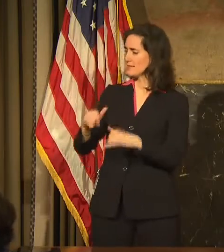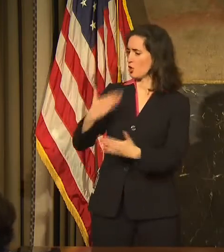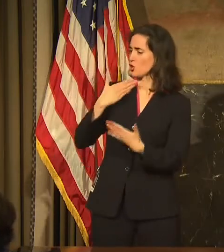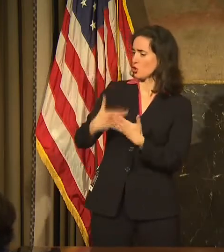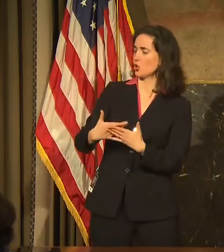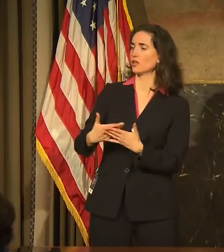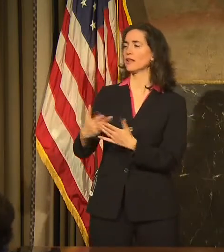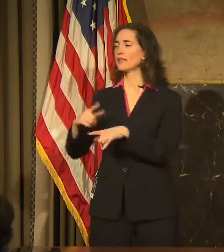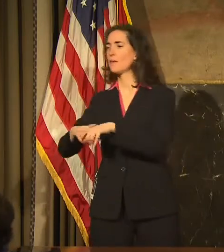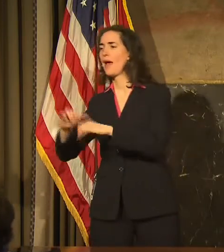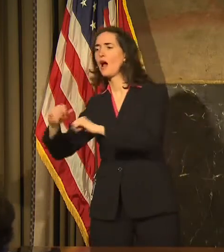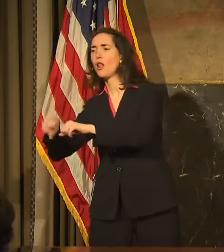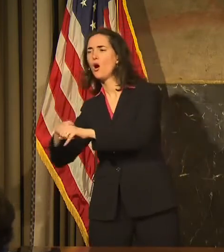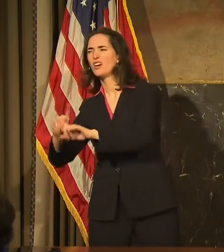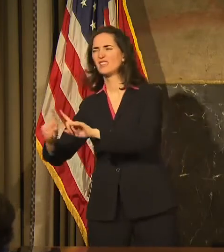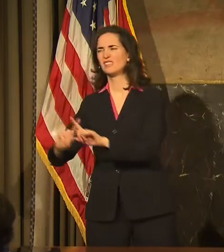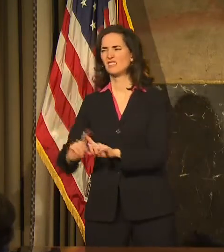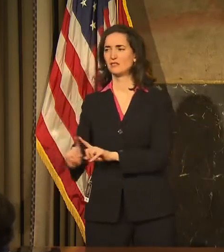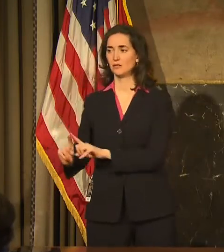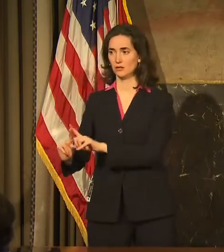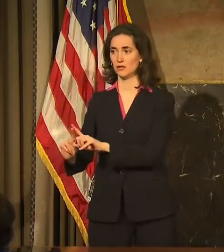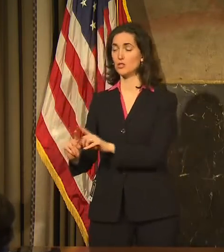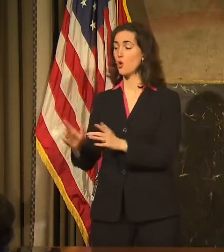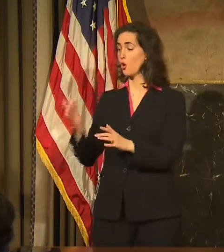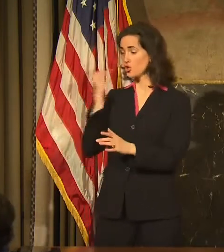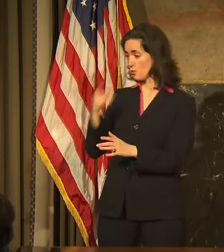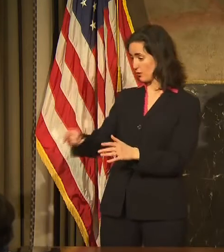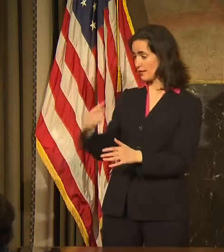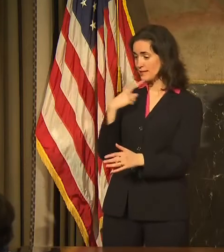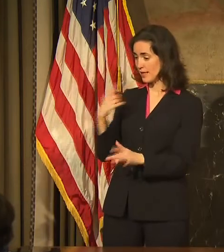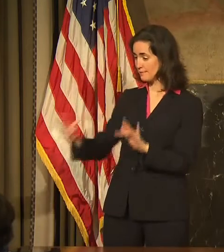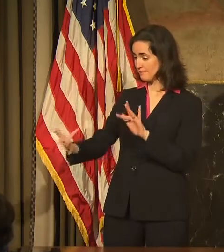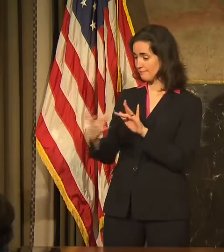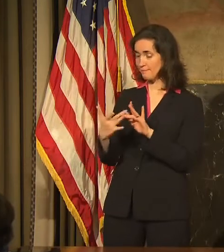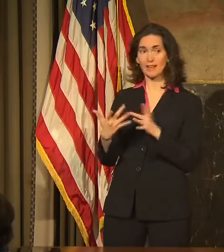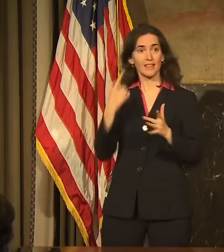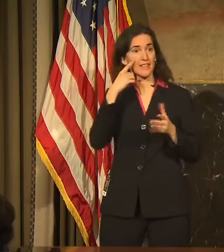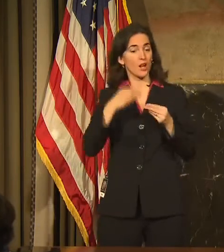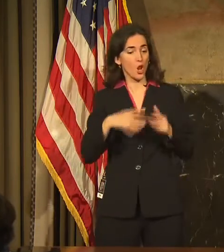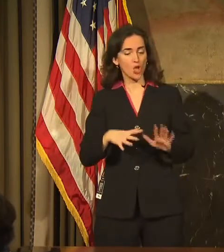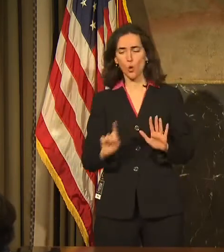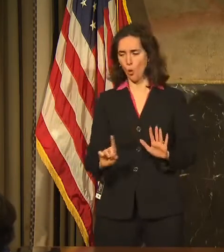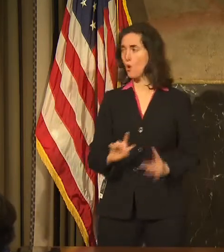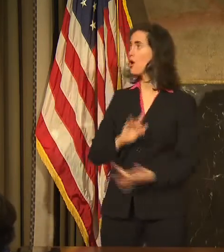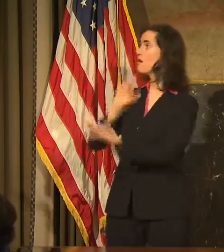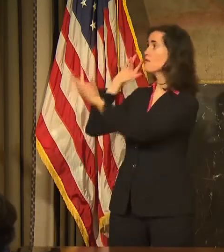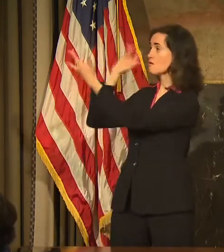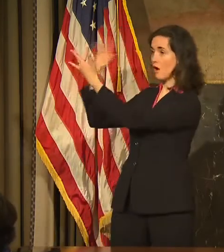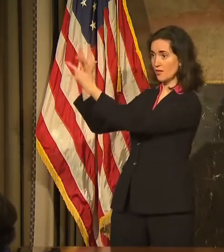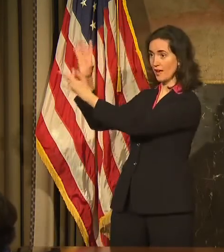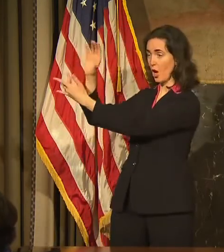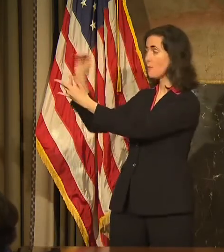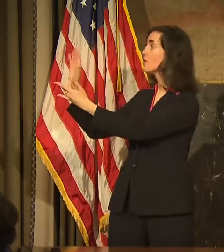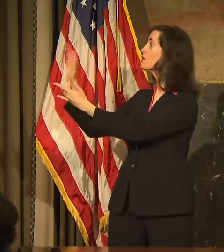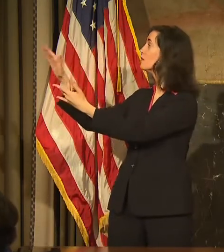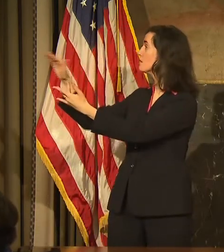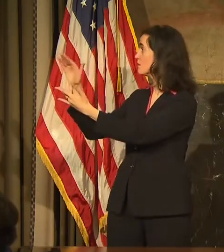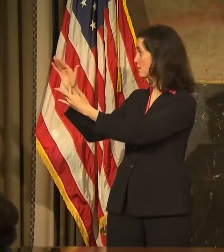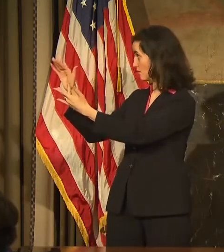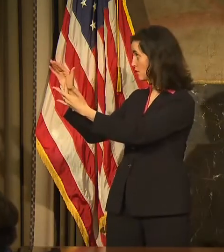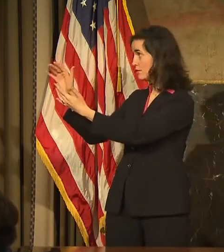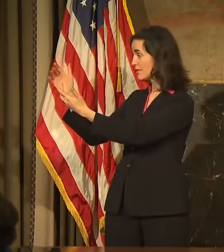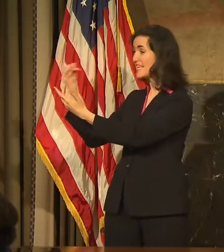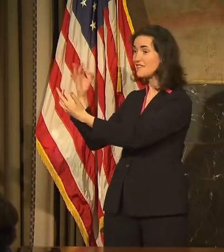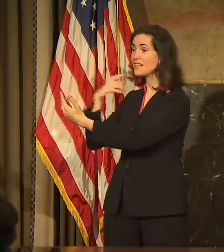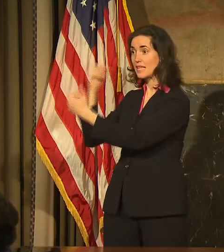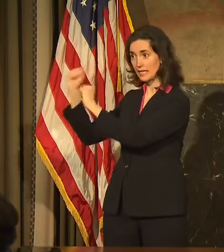doses. So that's the first step. If the manufacturer says you can't use it, then we work with the provider to do an investigation. So